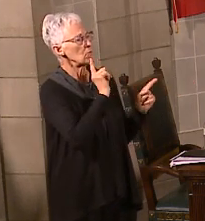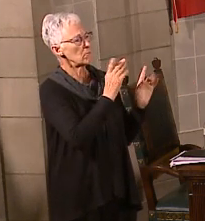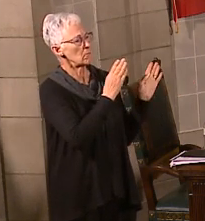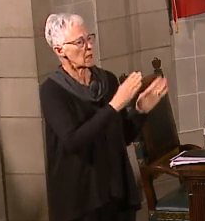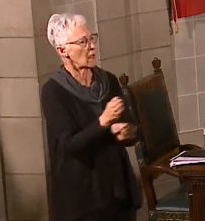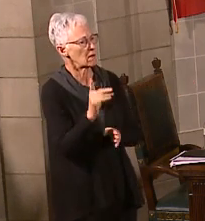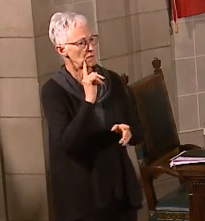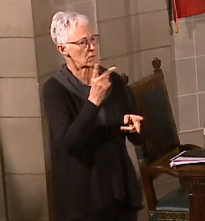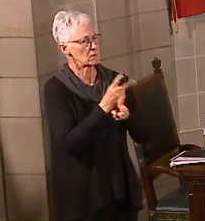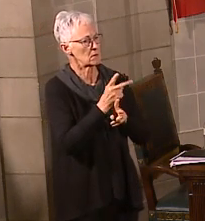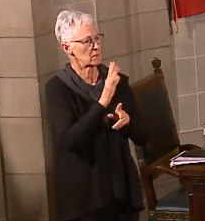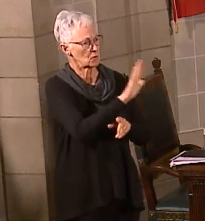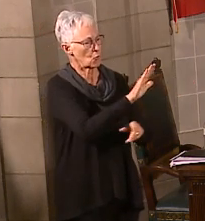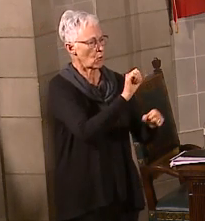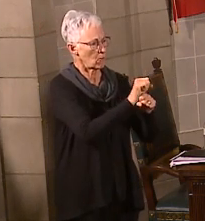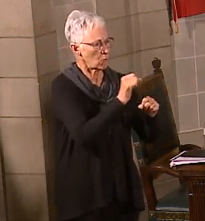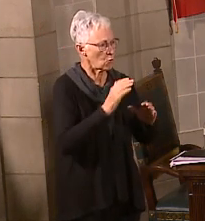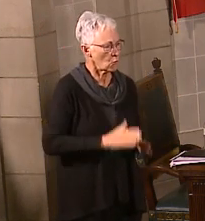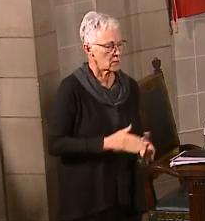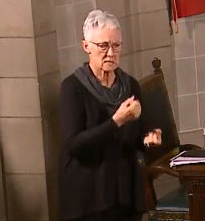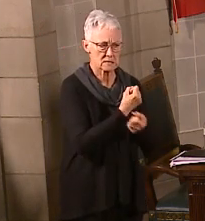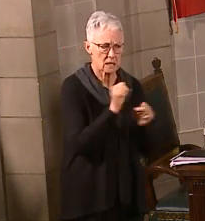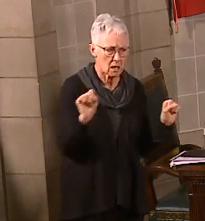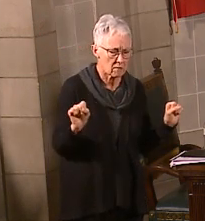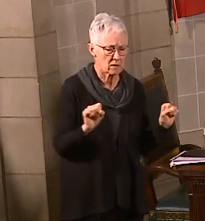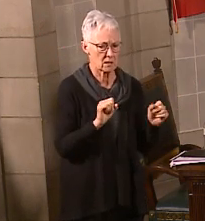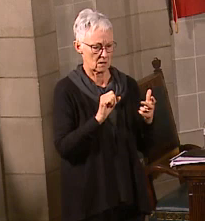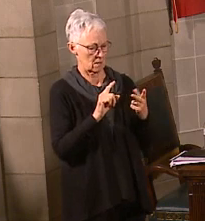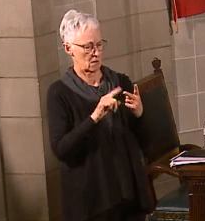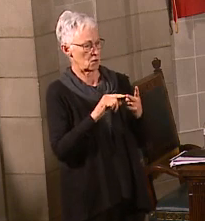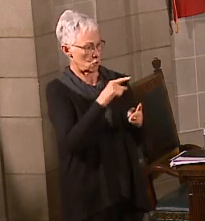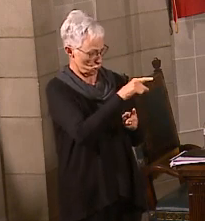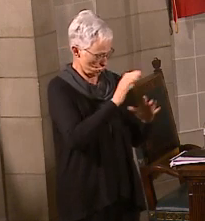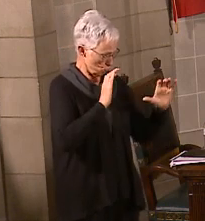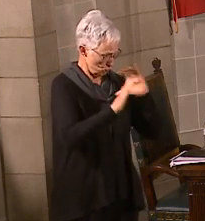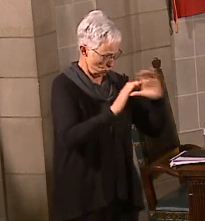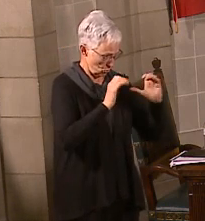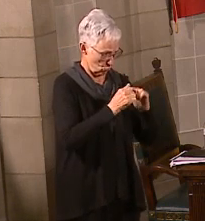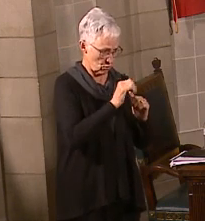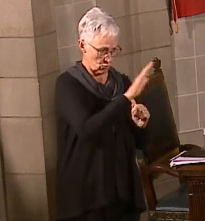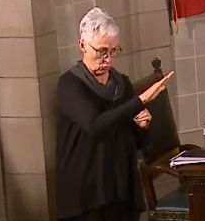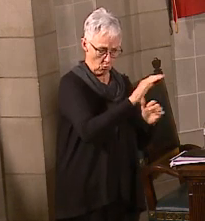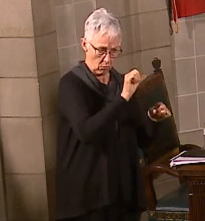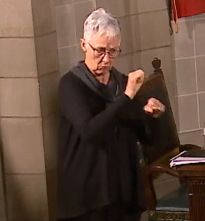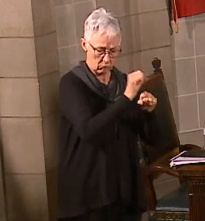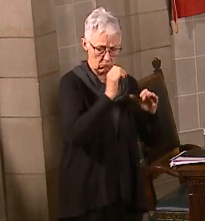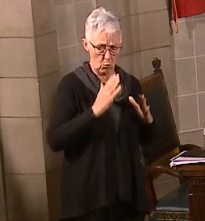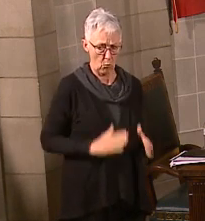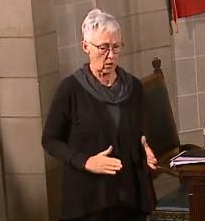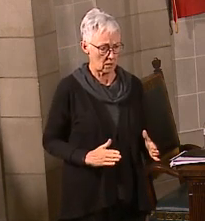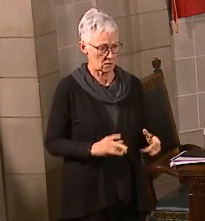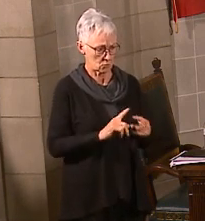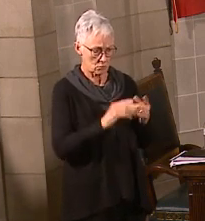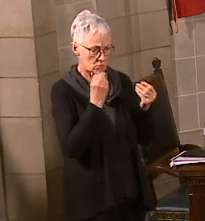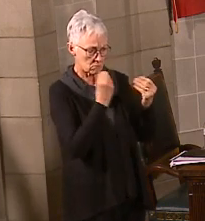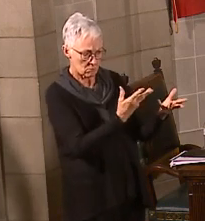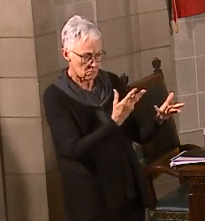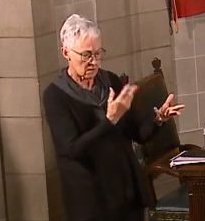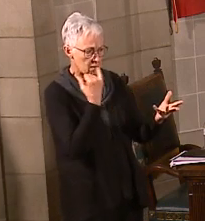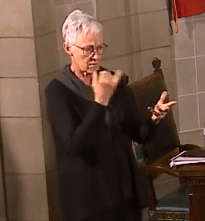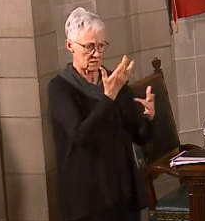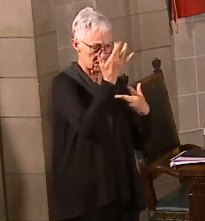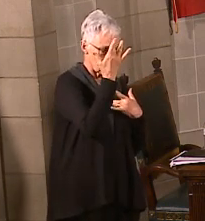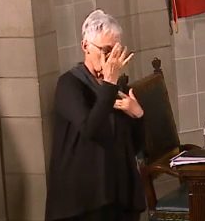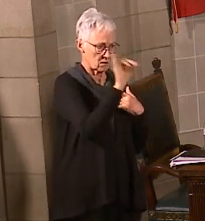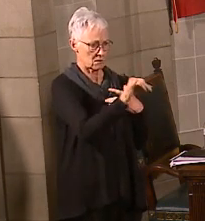safe. What kind of communication are they doing to their teammates to let them know about things like, hey, if you're sick, you need to